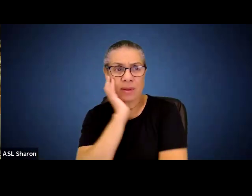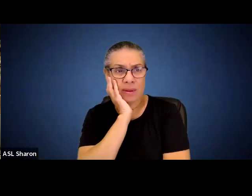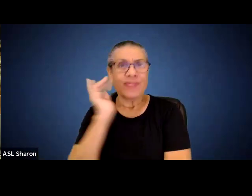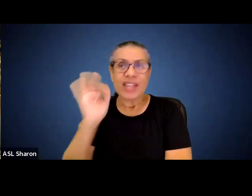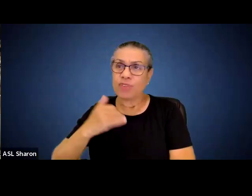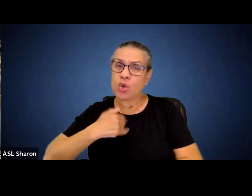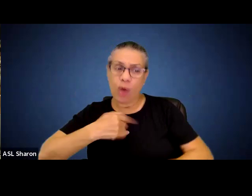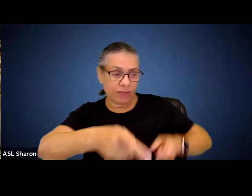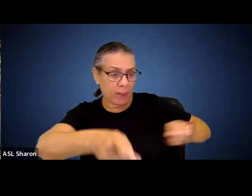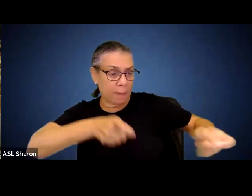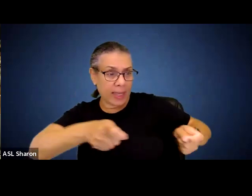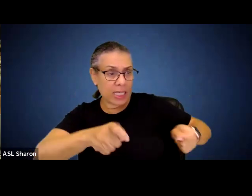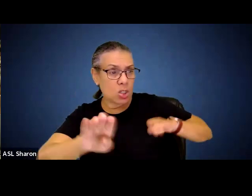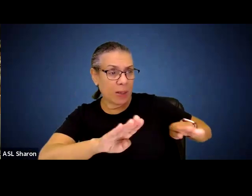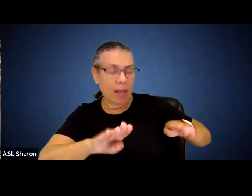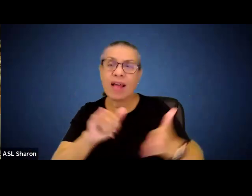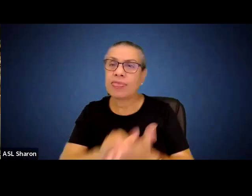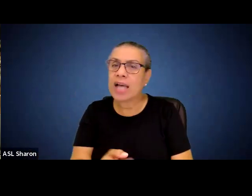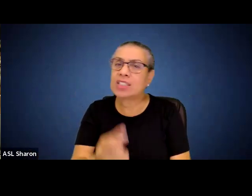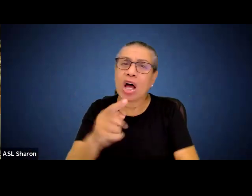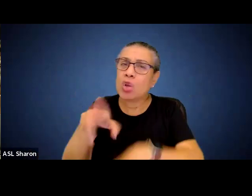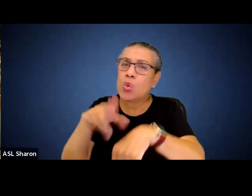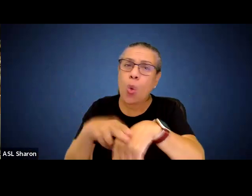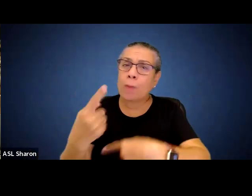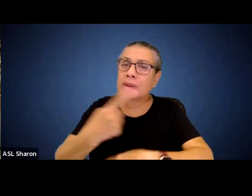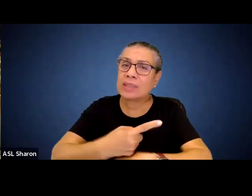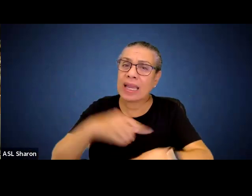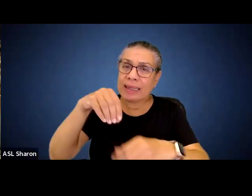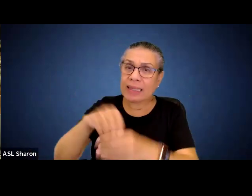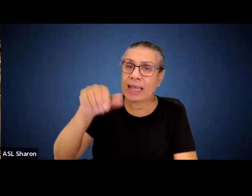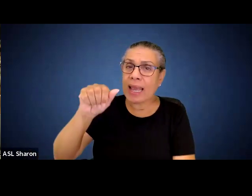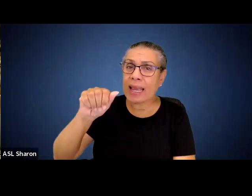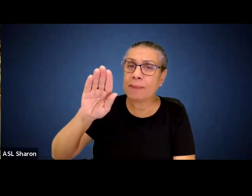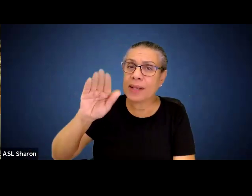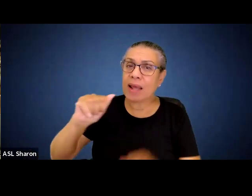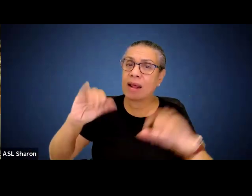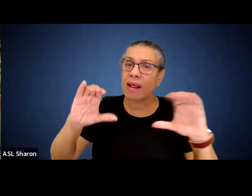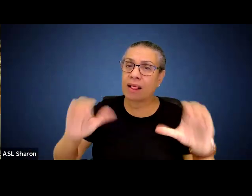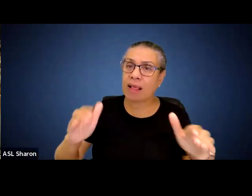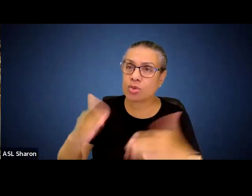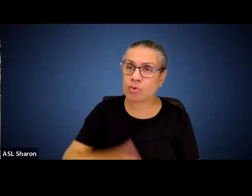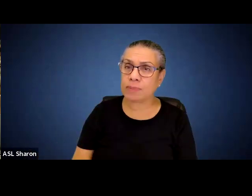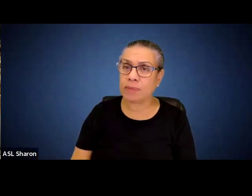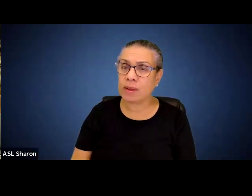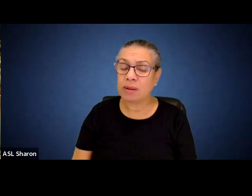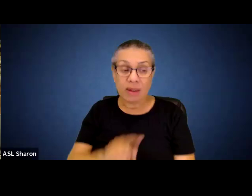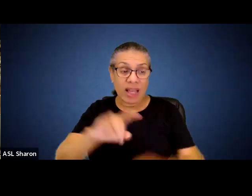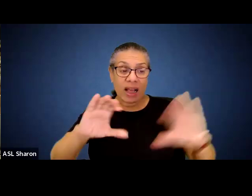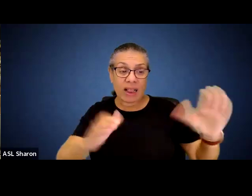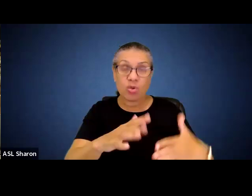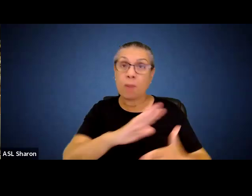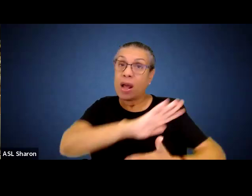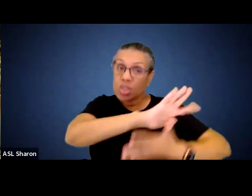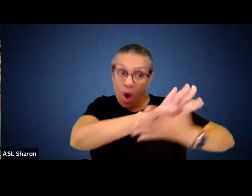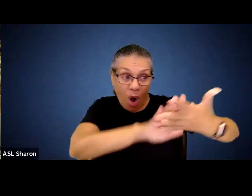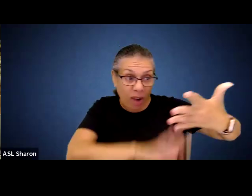handling behaviors. This is a typical day in an ABA-based classroom. Those classrooms that currently must deal with this all, plus the addition